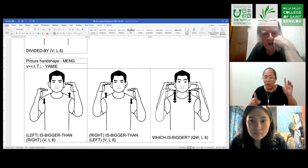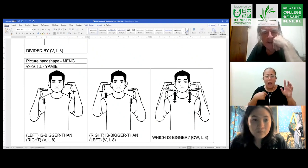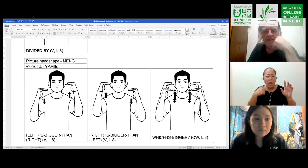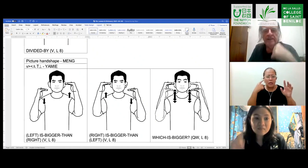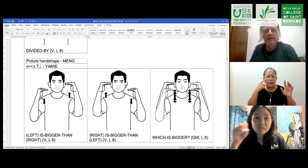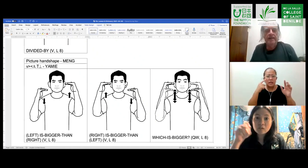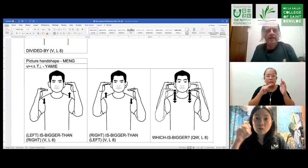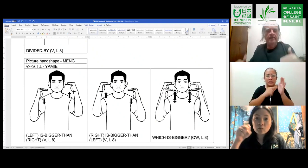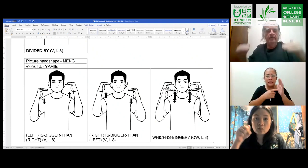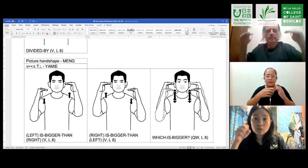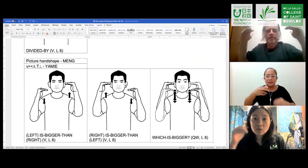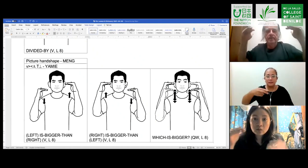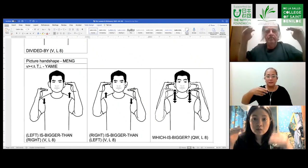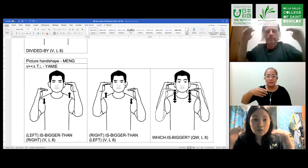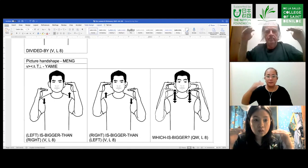higher, you would pick,